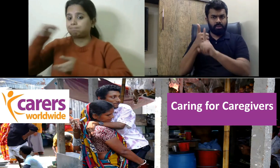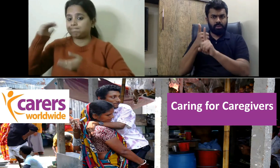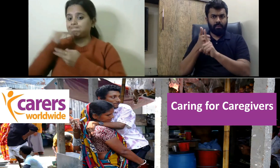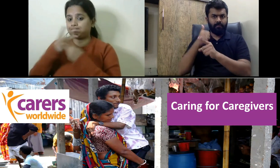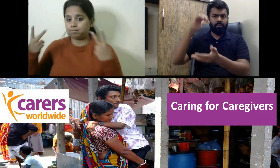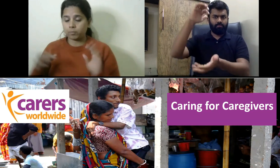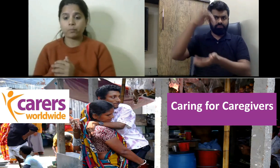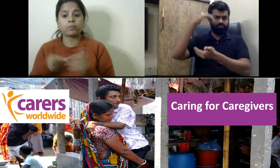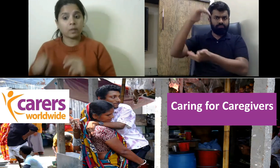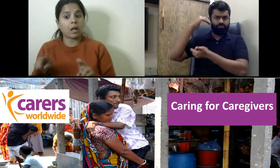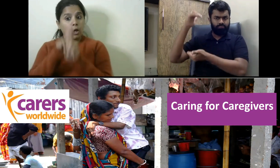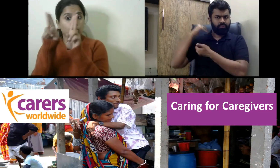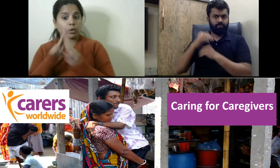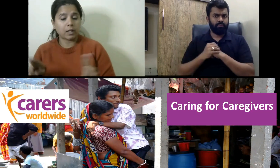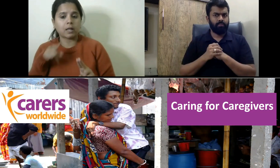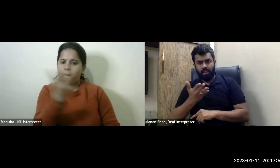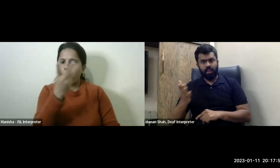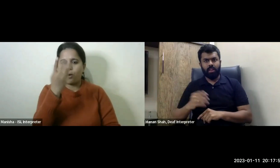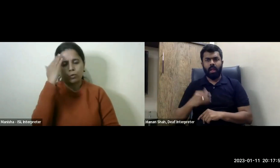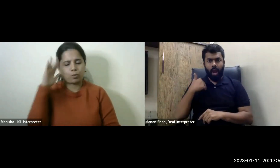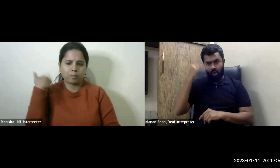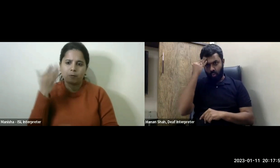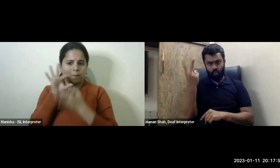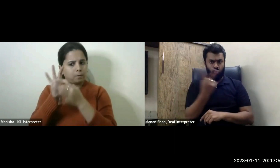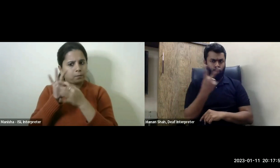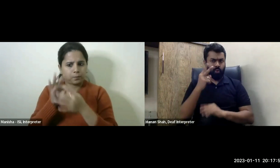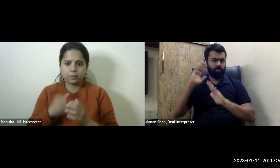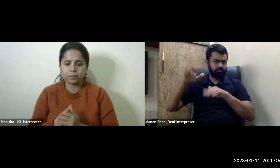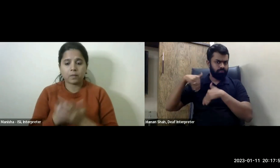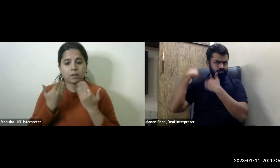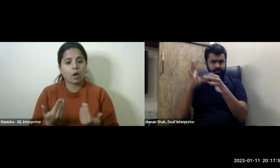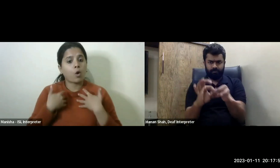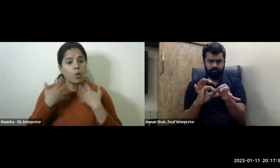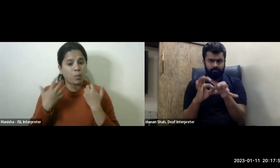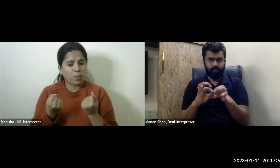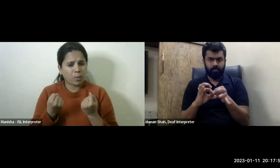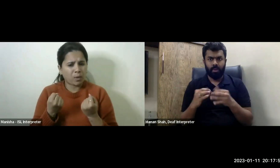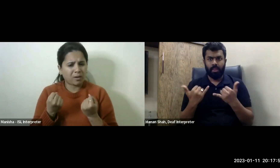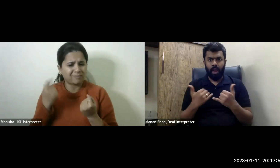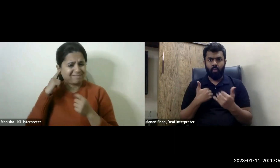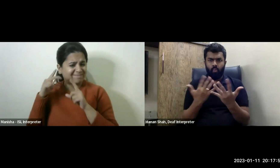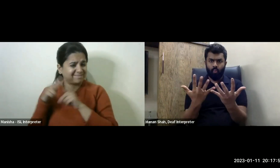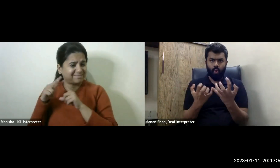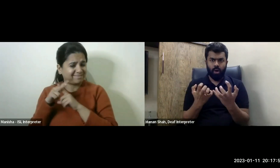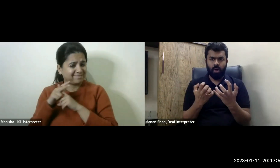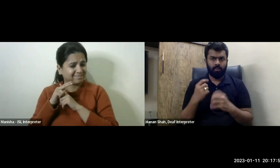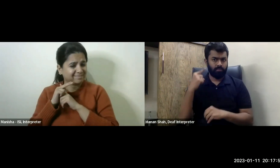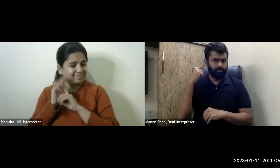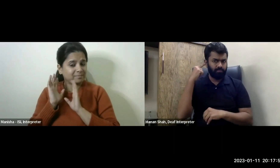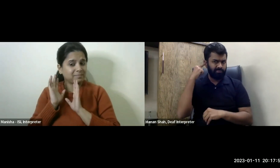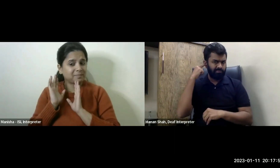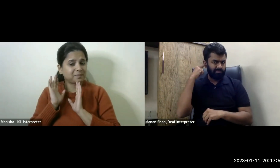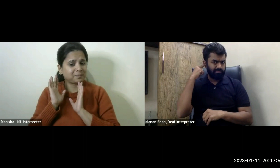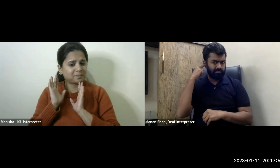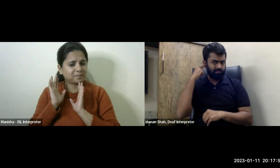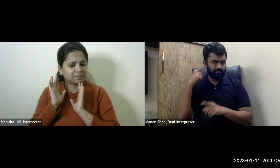notably the International Ashoka Fellowship. So now I would like to take you to the other side of the coin,